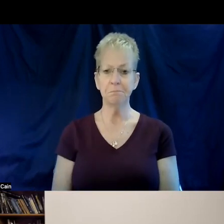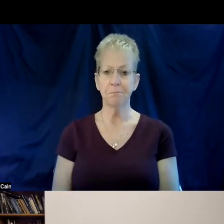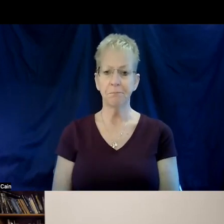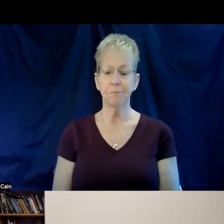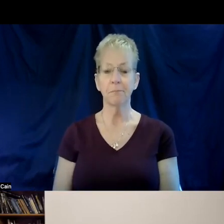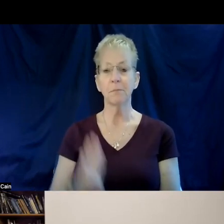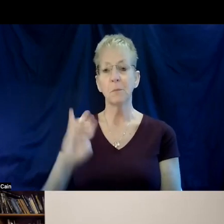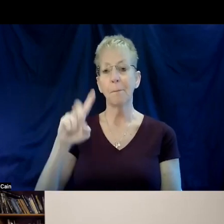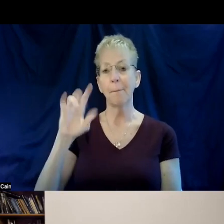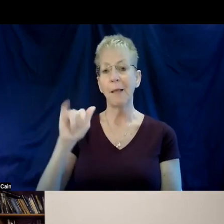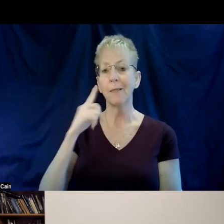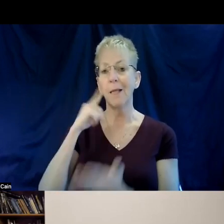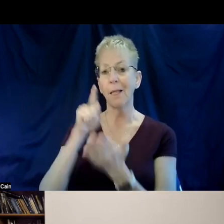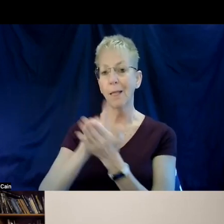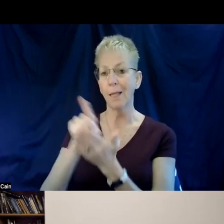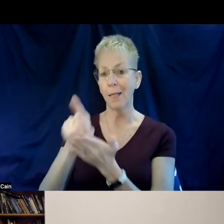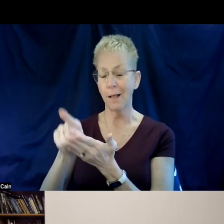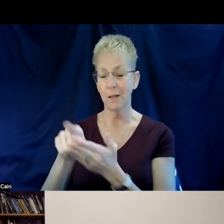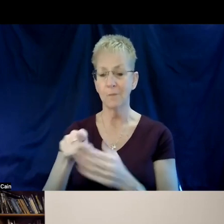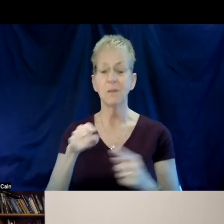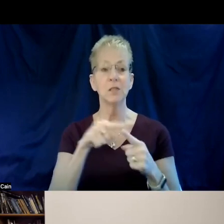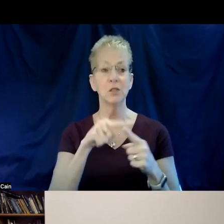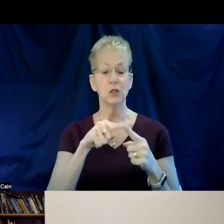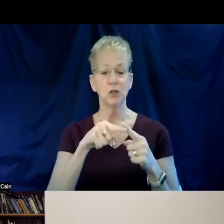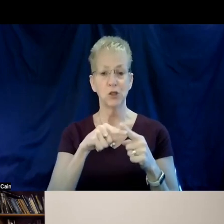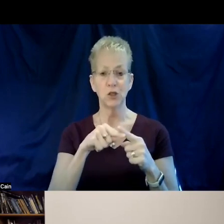And she had been part of the first aid